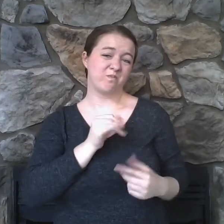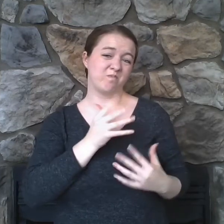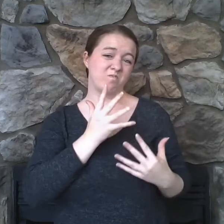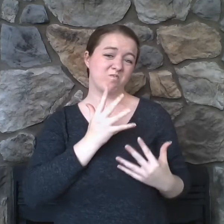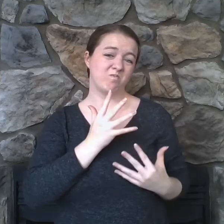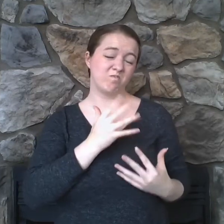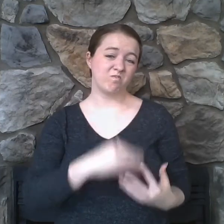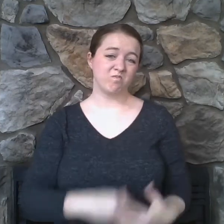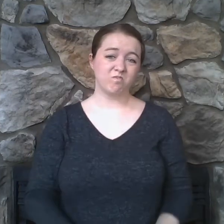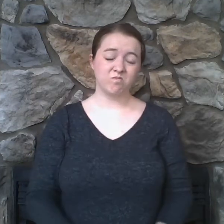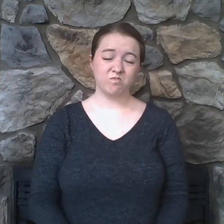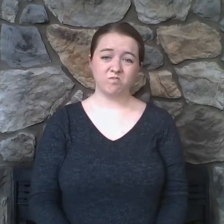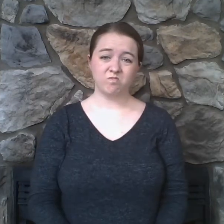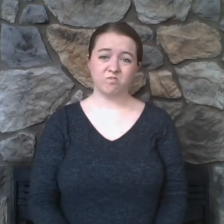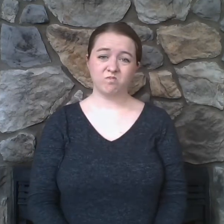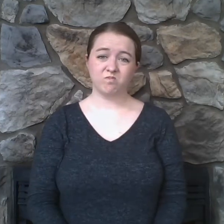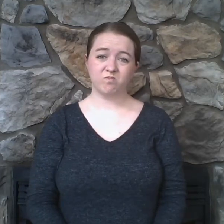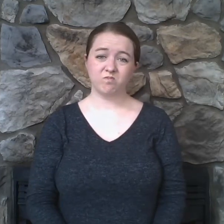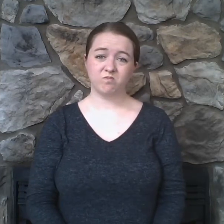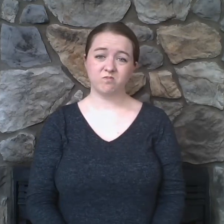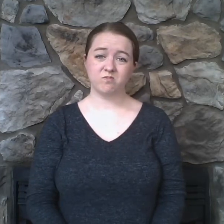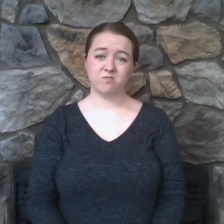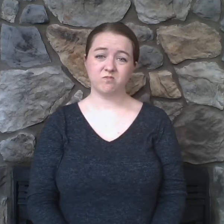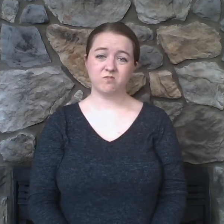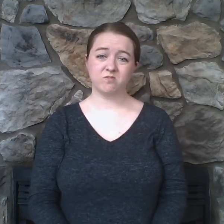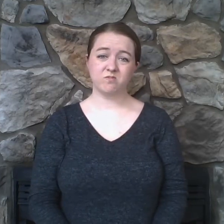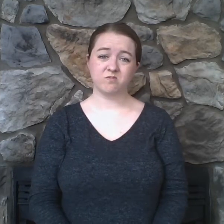hurt too.